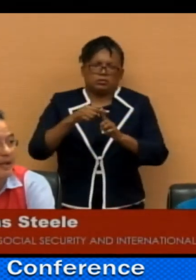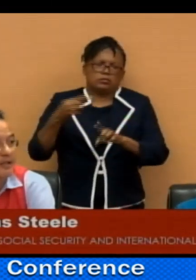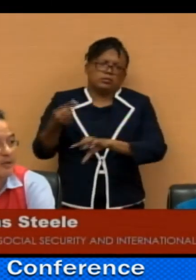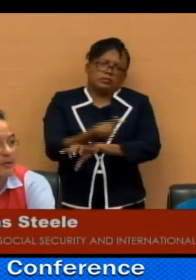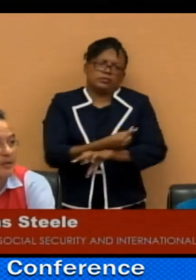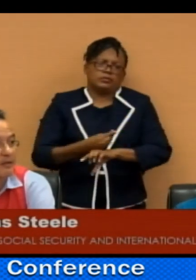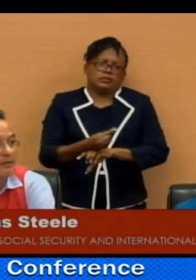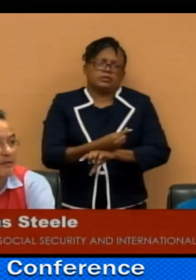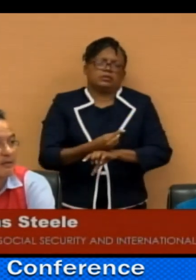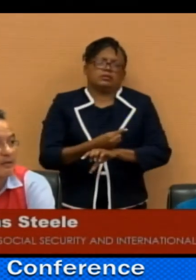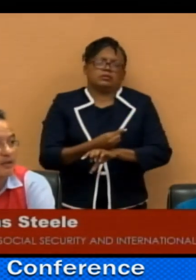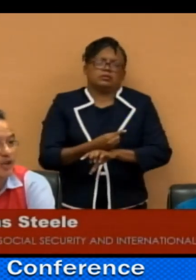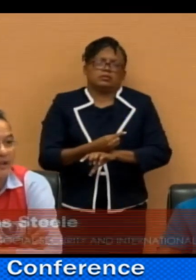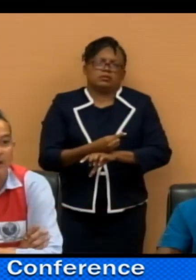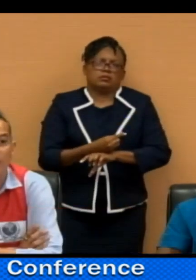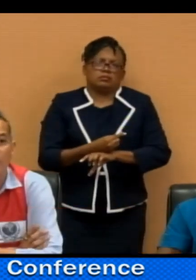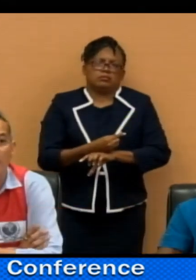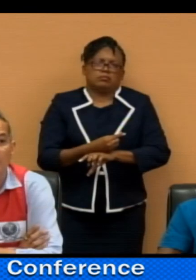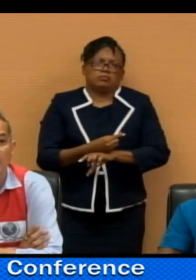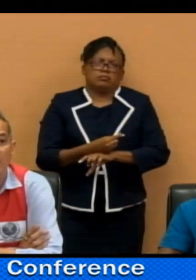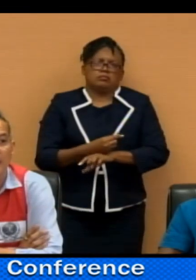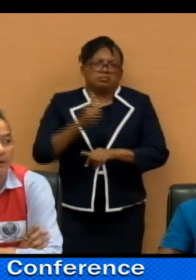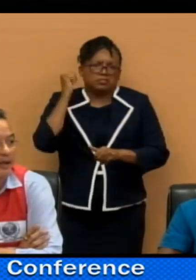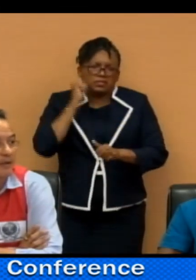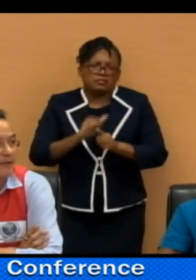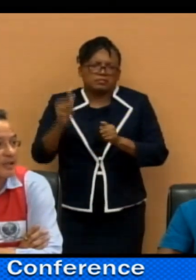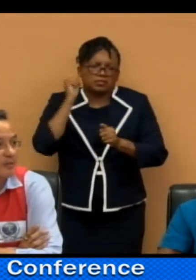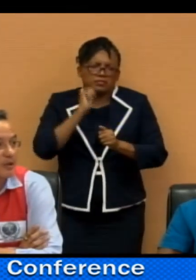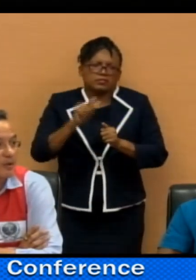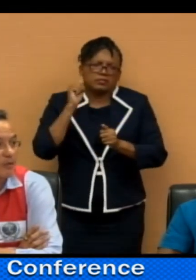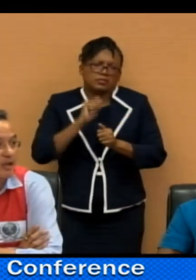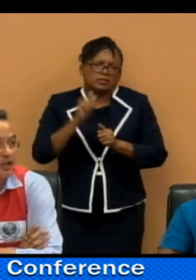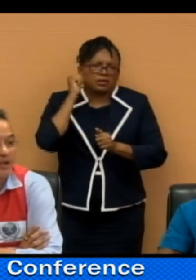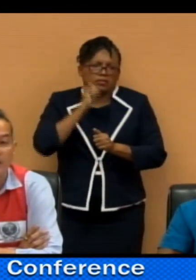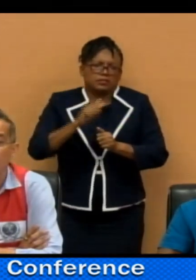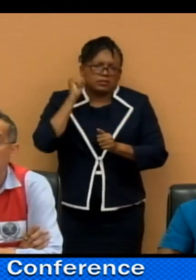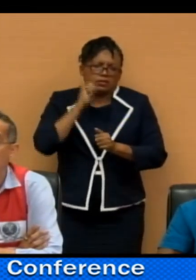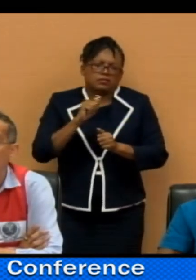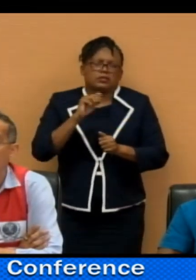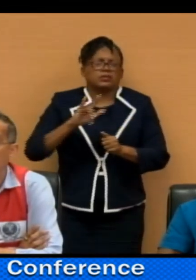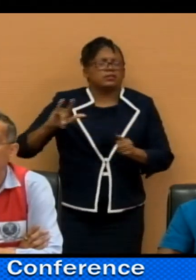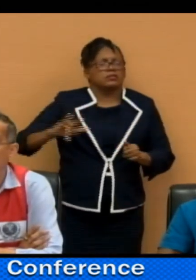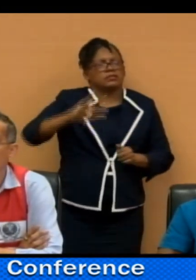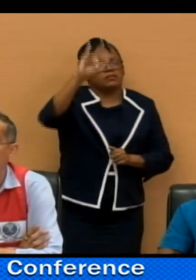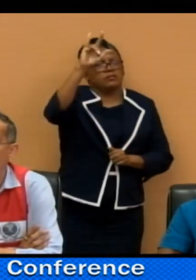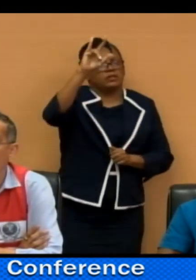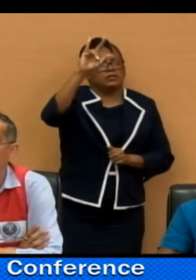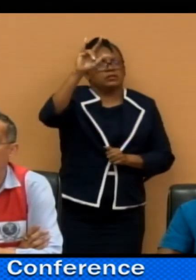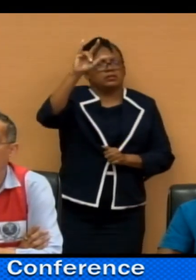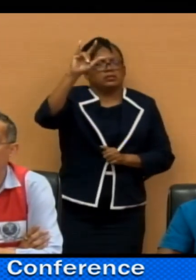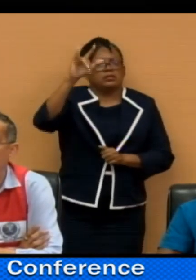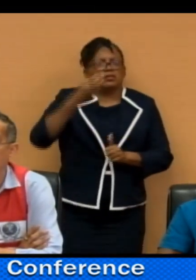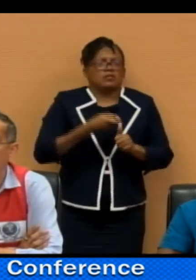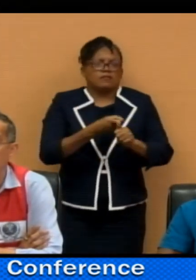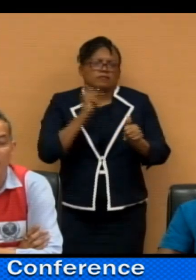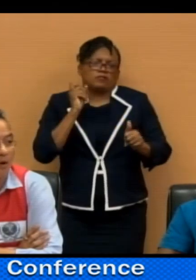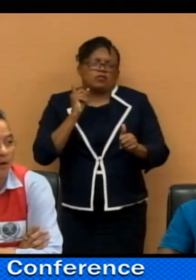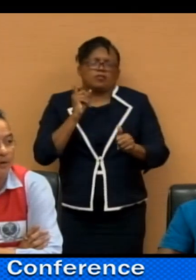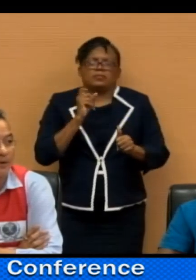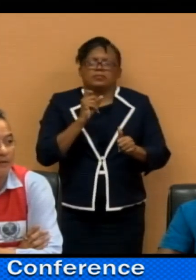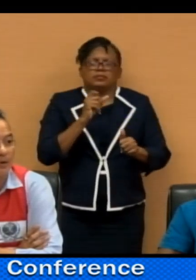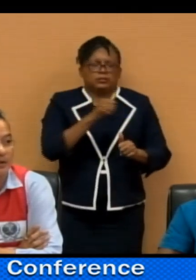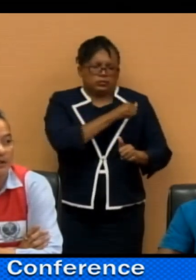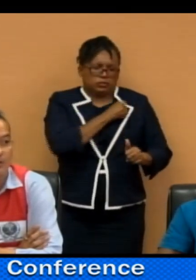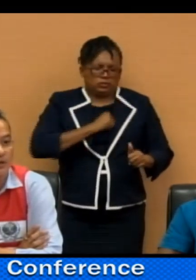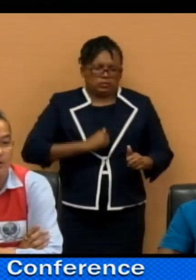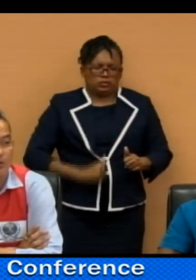regular flights between China and Cuba, and there are regular flights between Russia and Cuba, and all